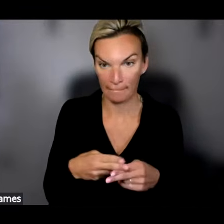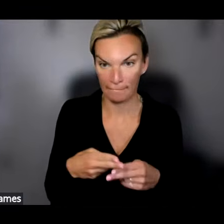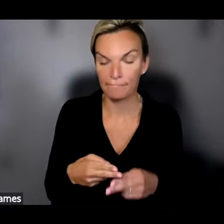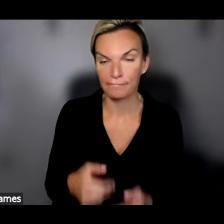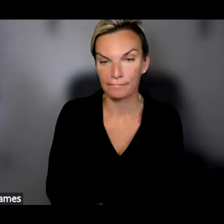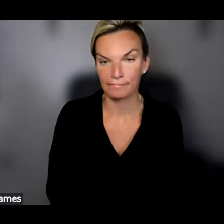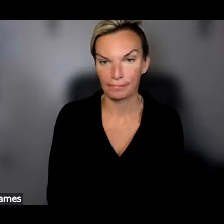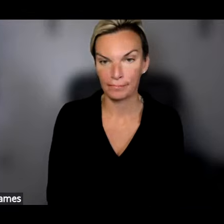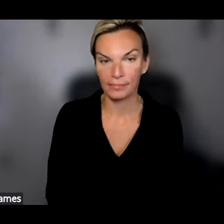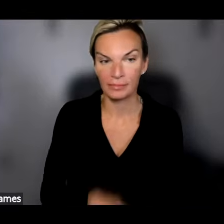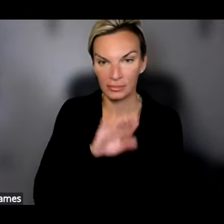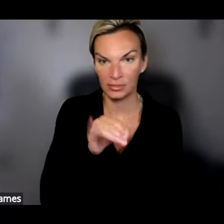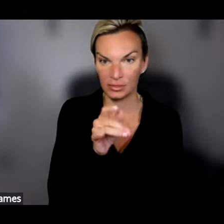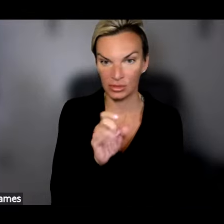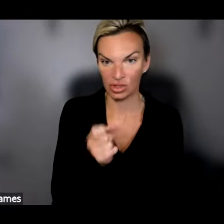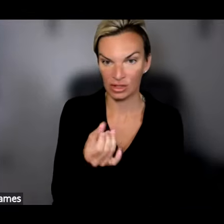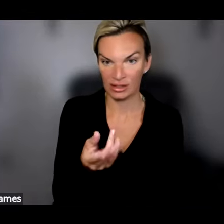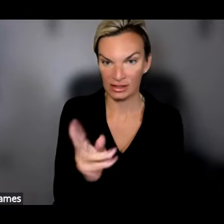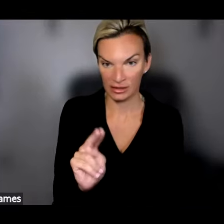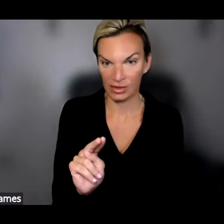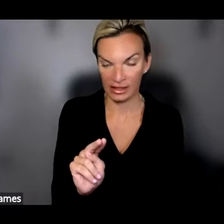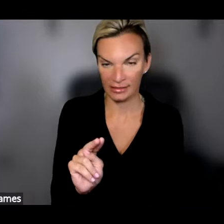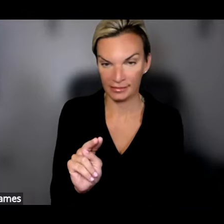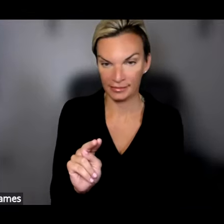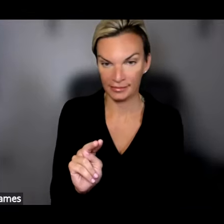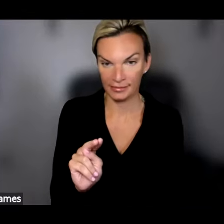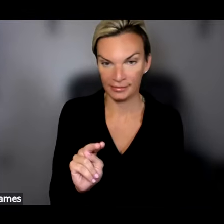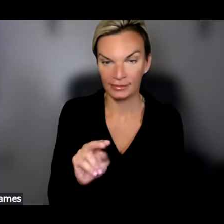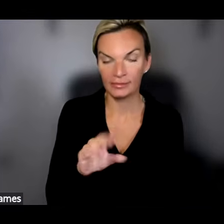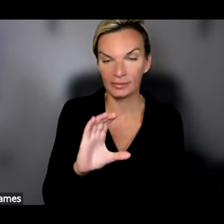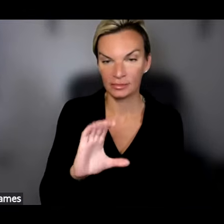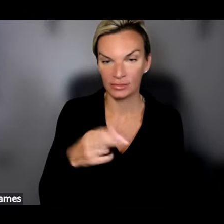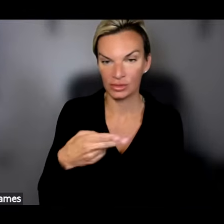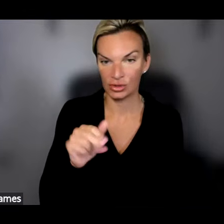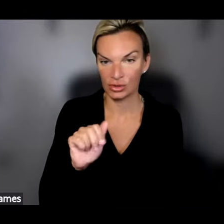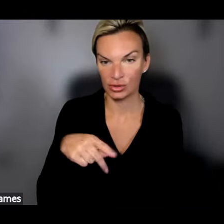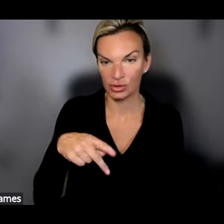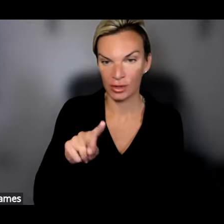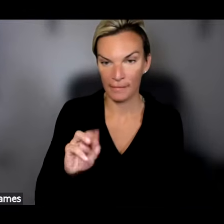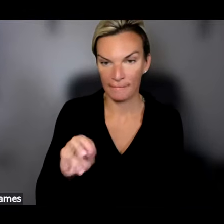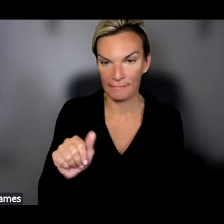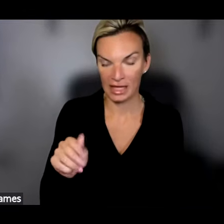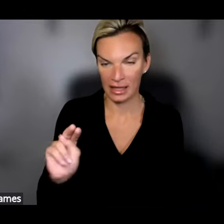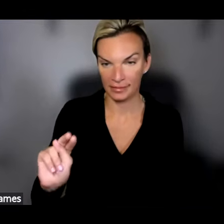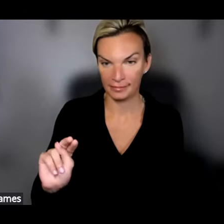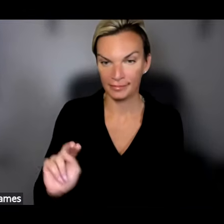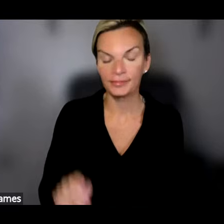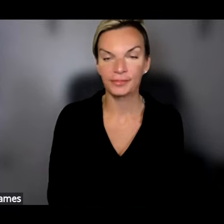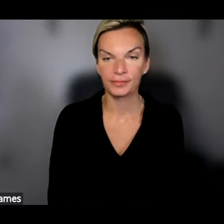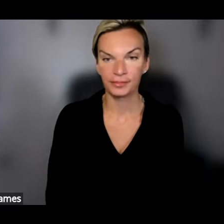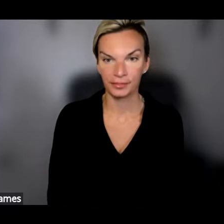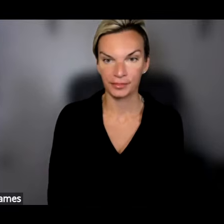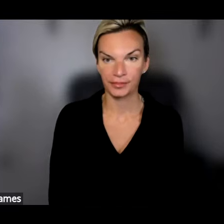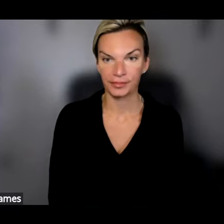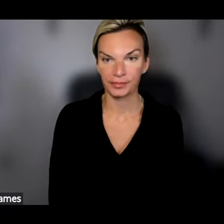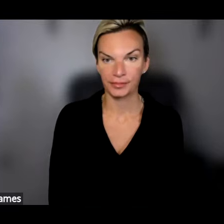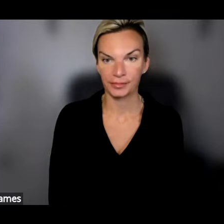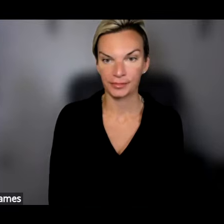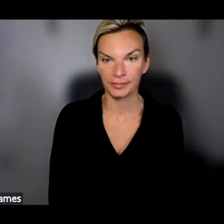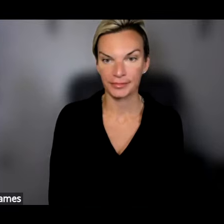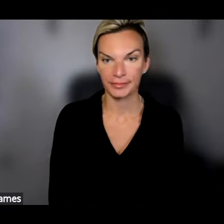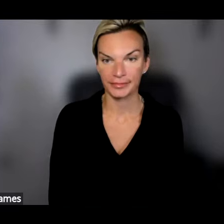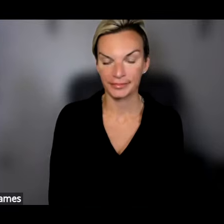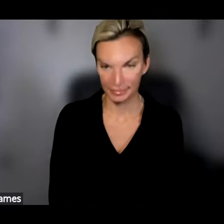clerk? Jason Chapman, Jason, Chapman, Chapman. All right,